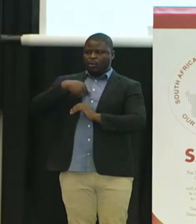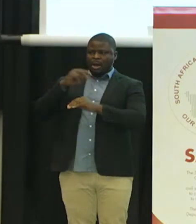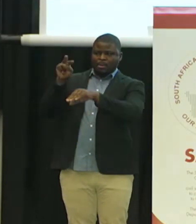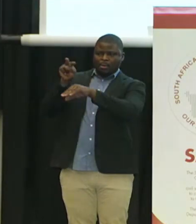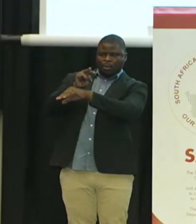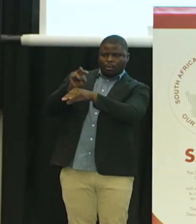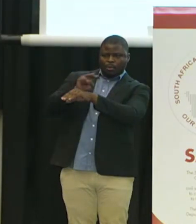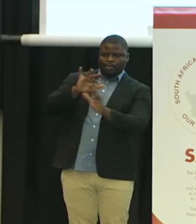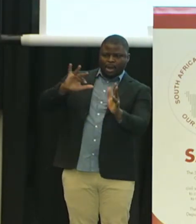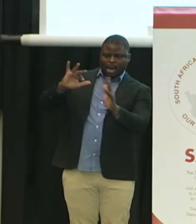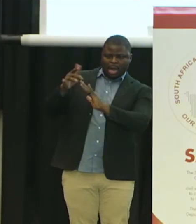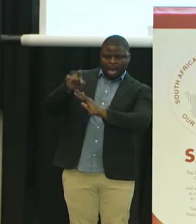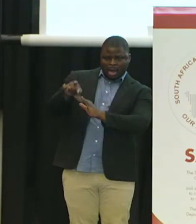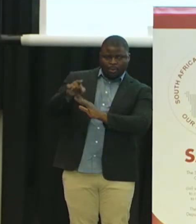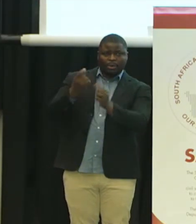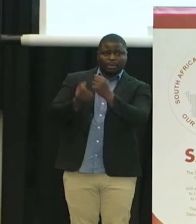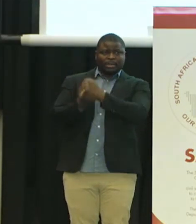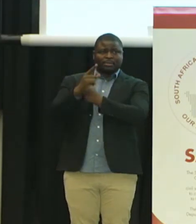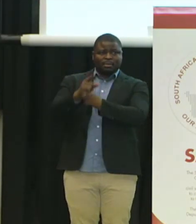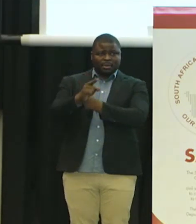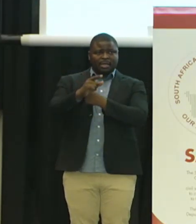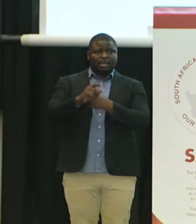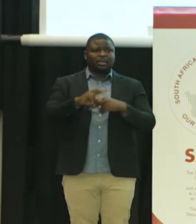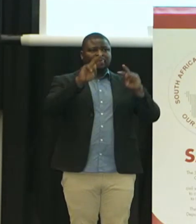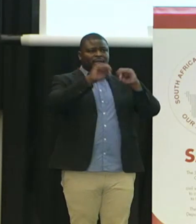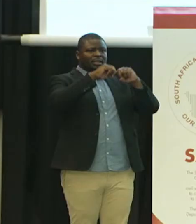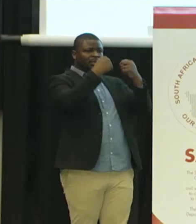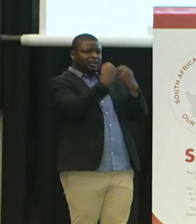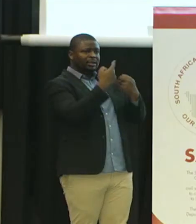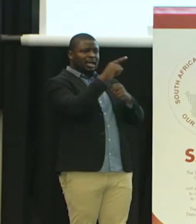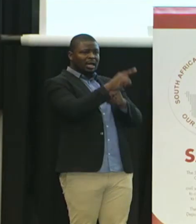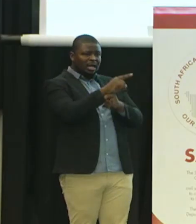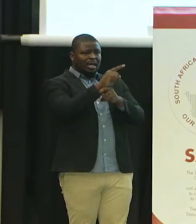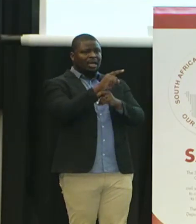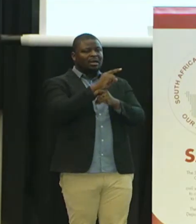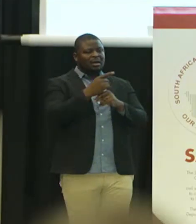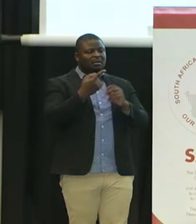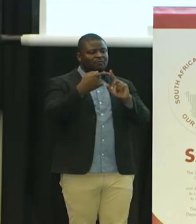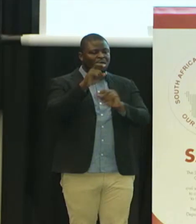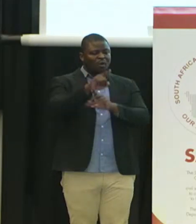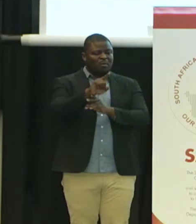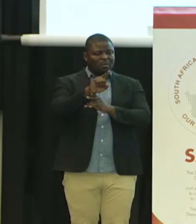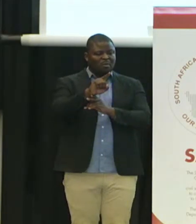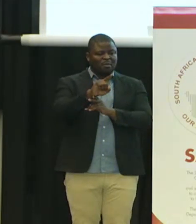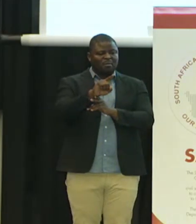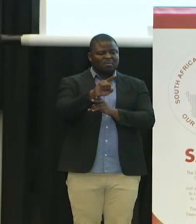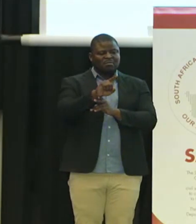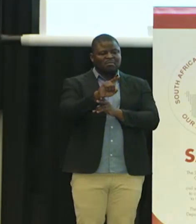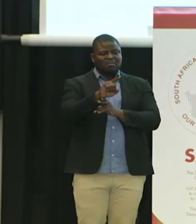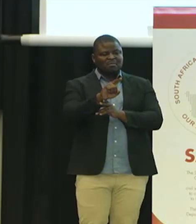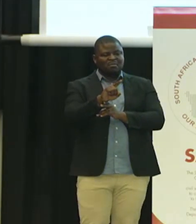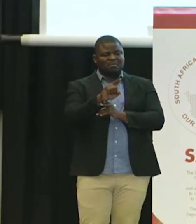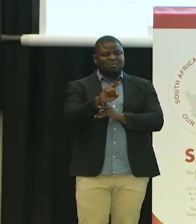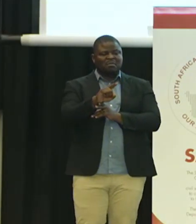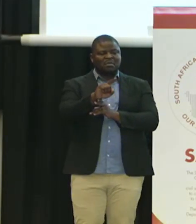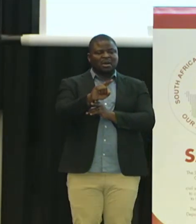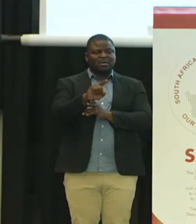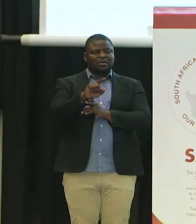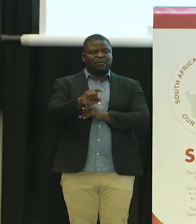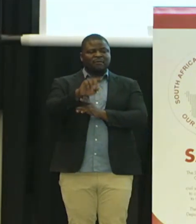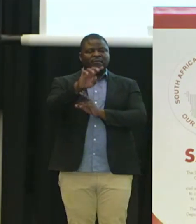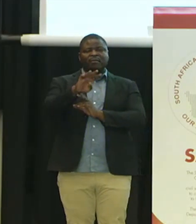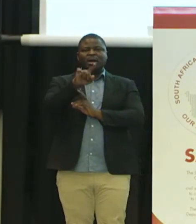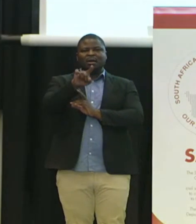viral load suppression. So the national cascade, based on the Tembisa 4.6 model shows treatment coverage